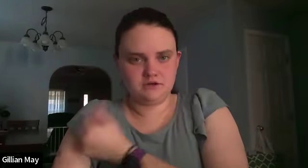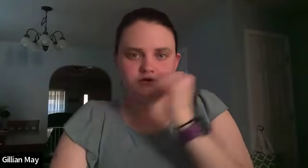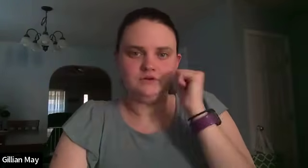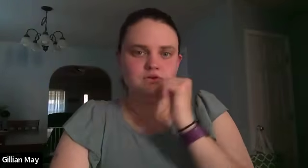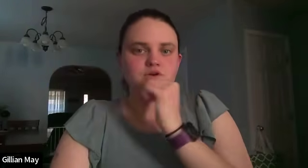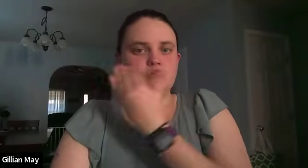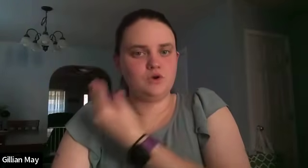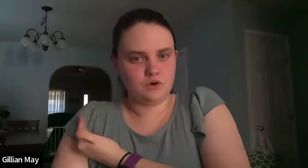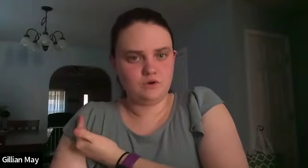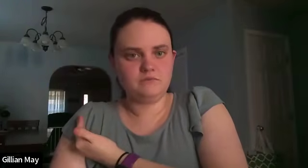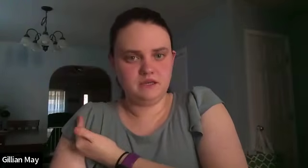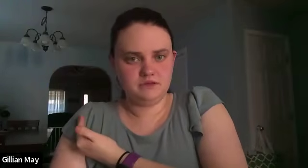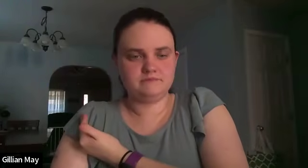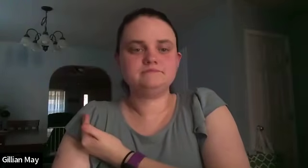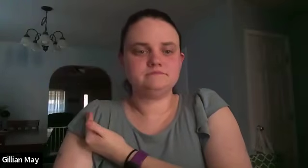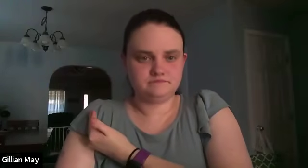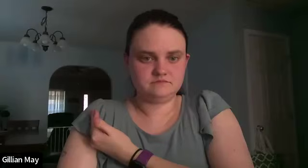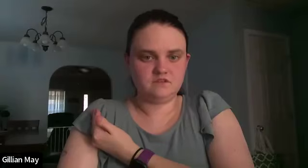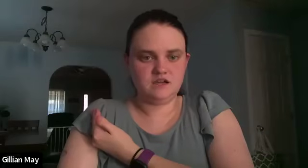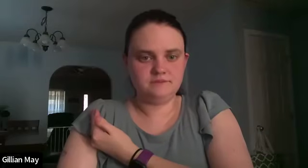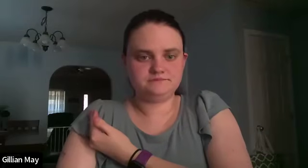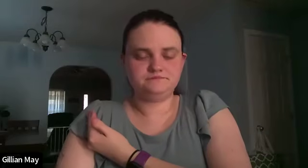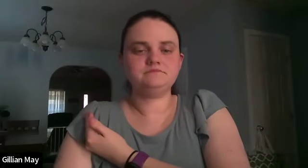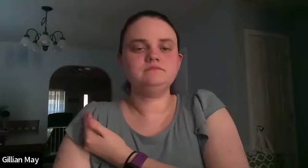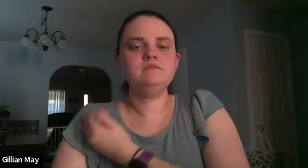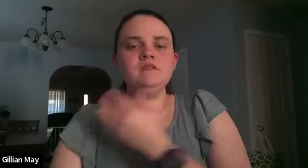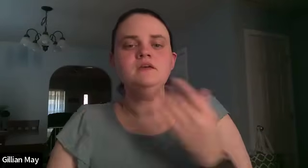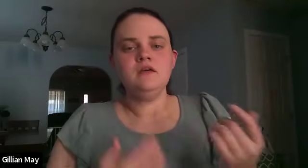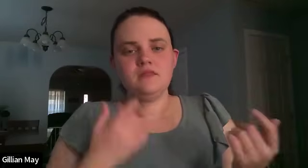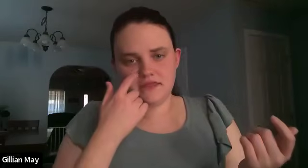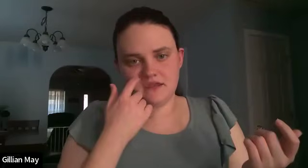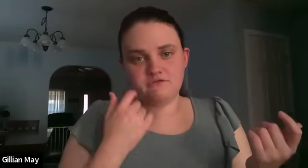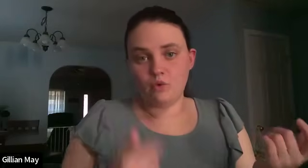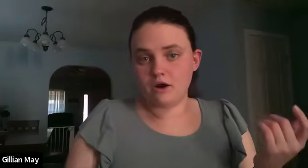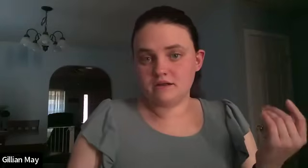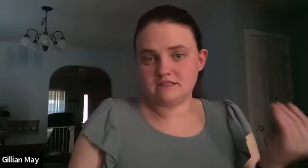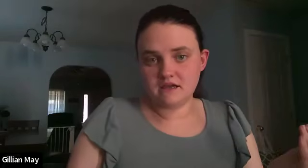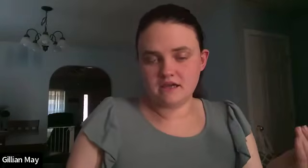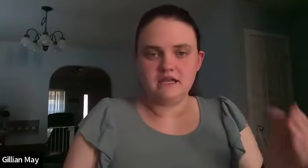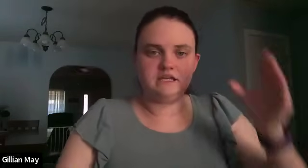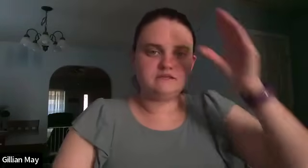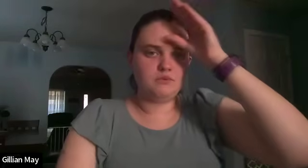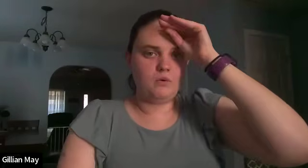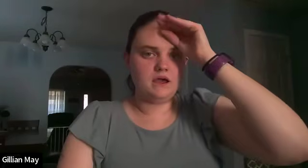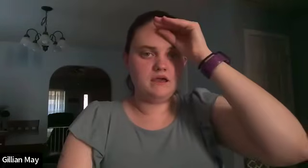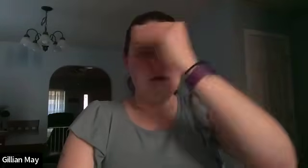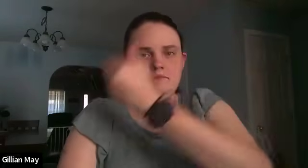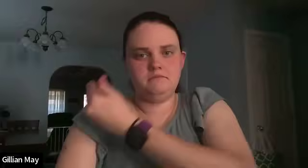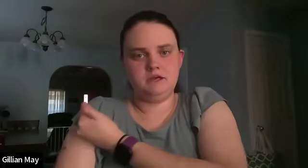daughter, girl baby. Okay. Then for son, it is boy